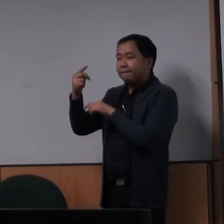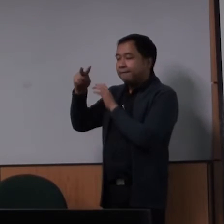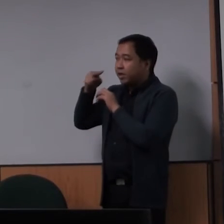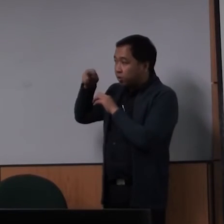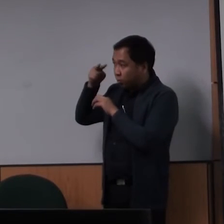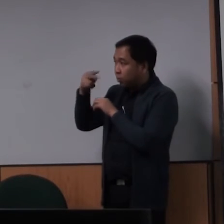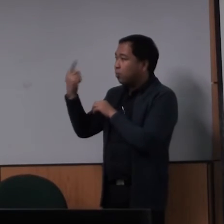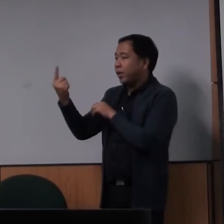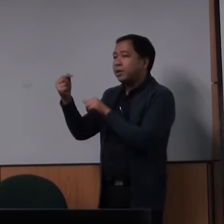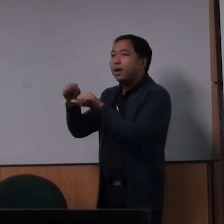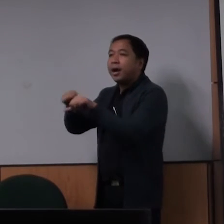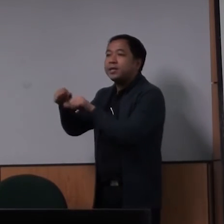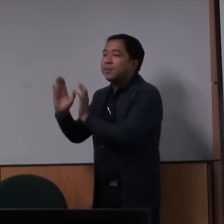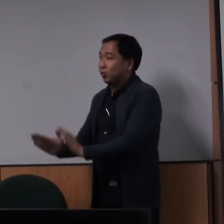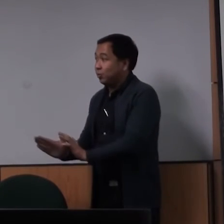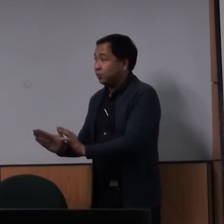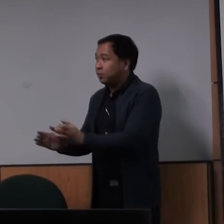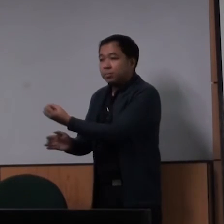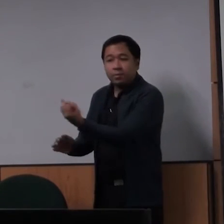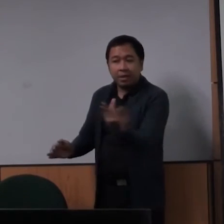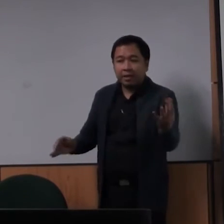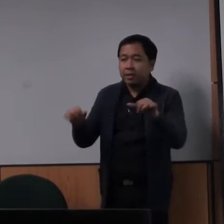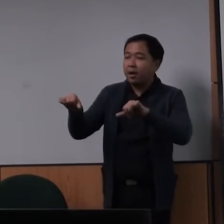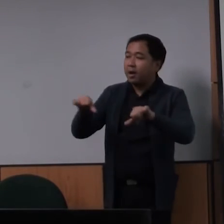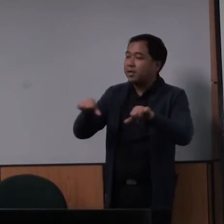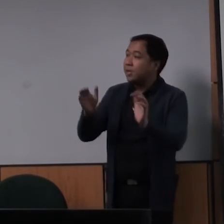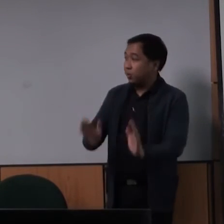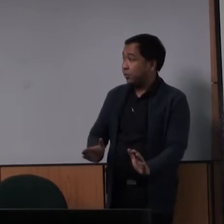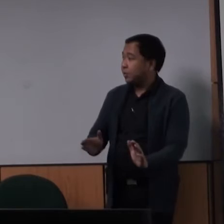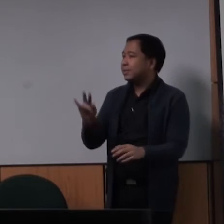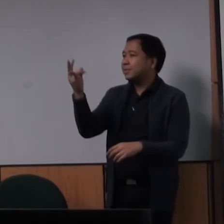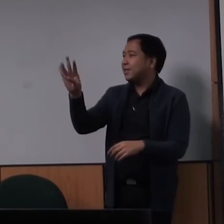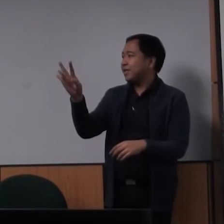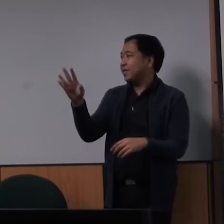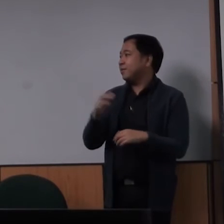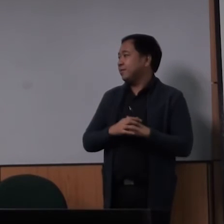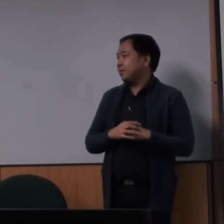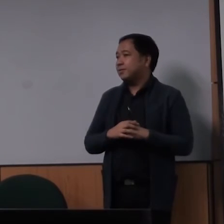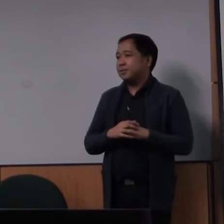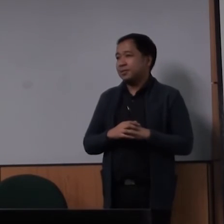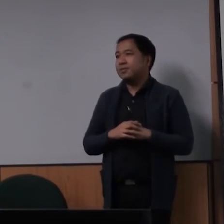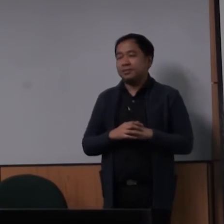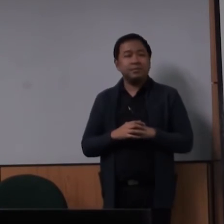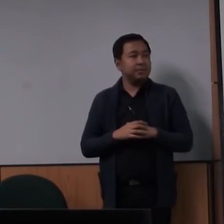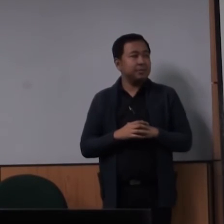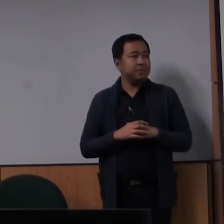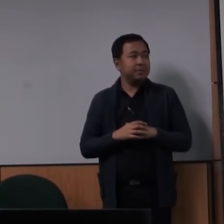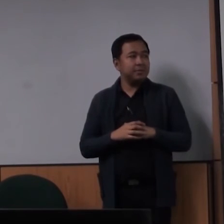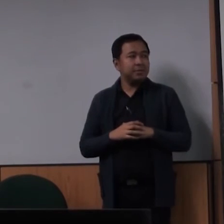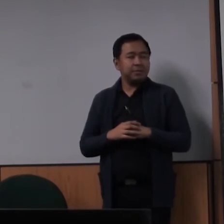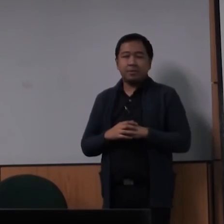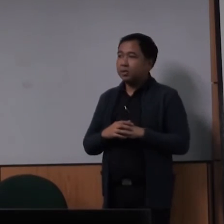17 animators. And thank you for our animator, it's because